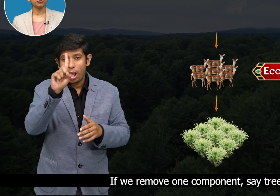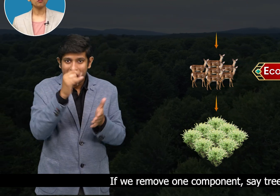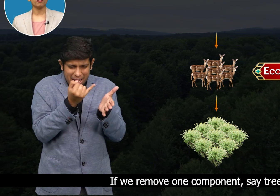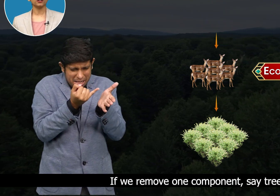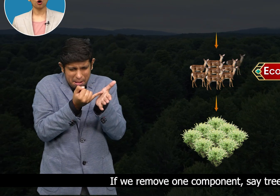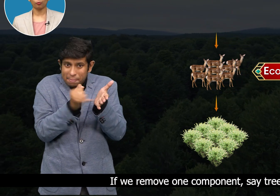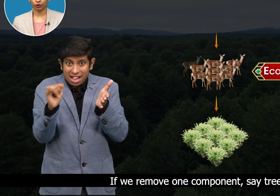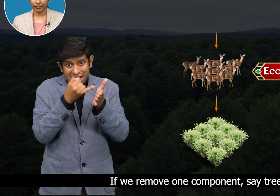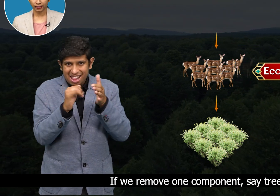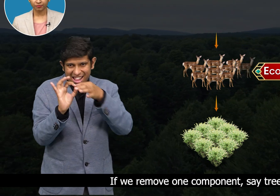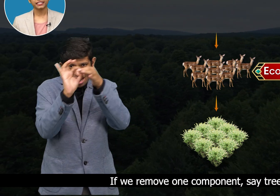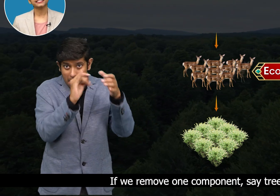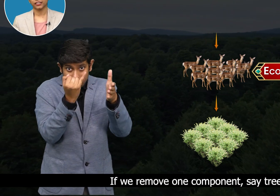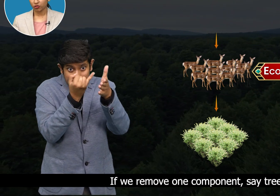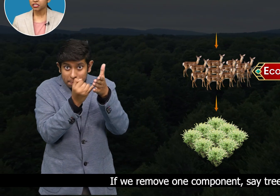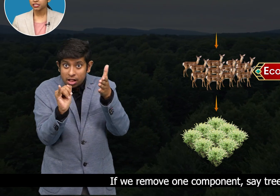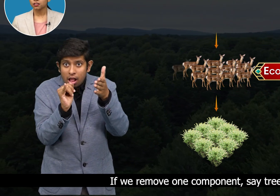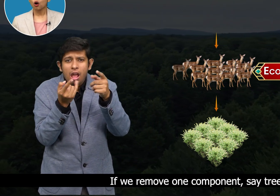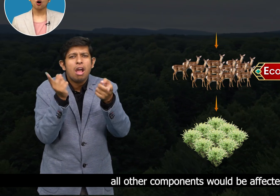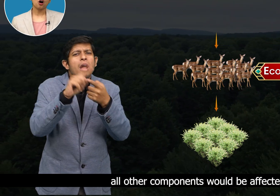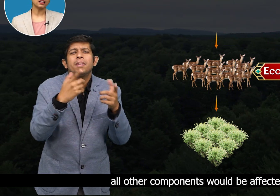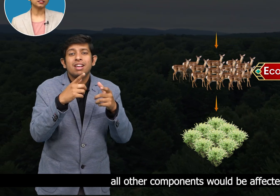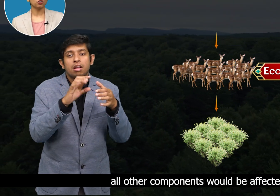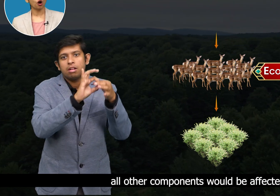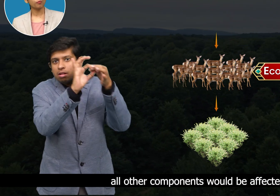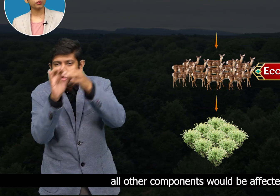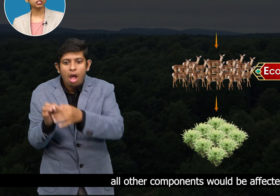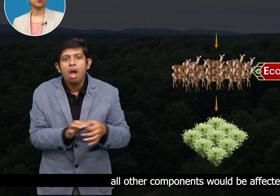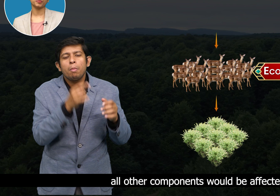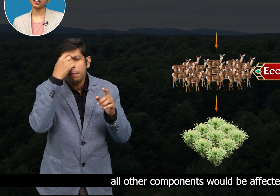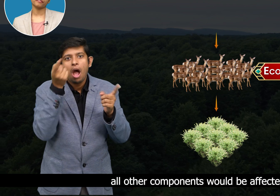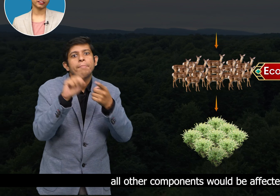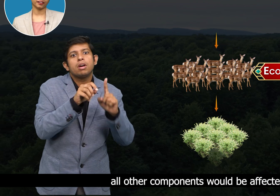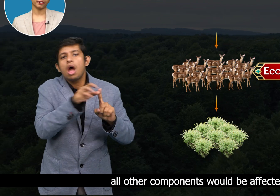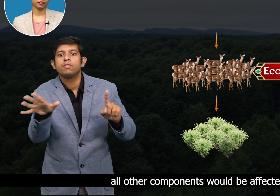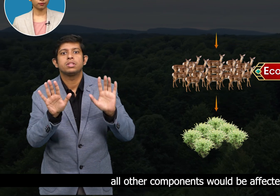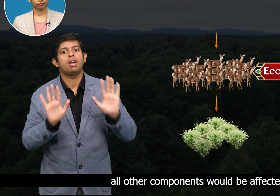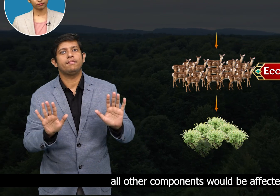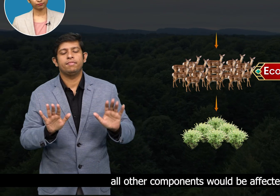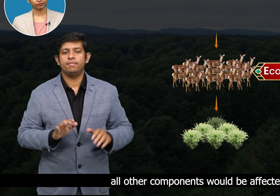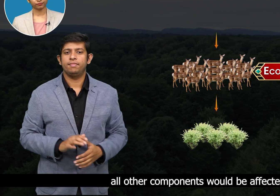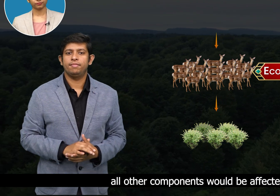If we remove one component, say trees, all other components would be affected.